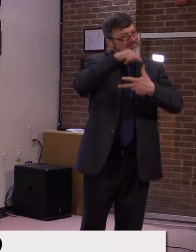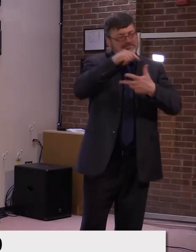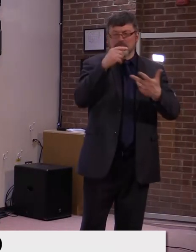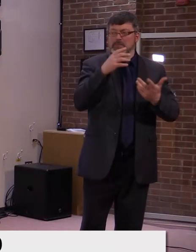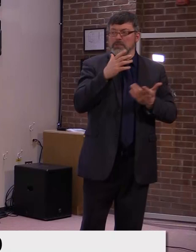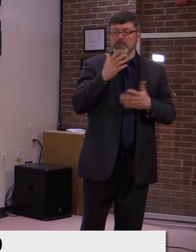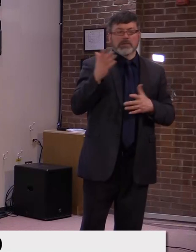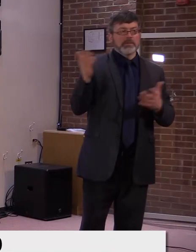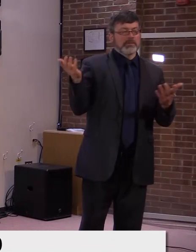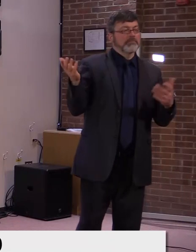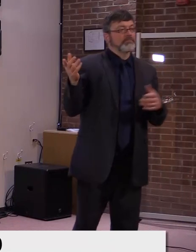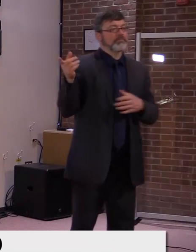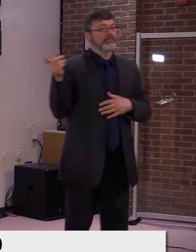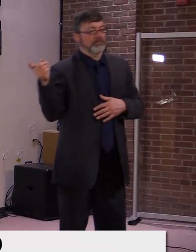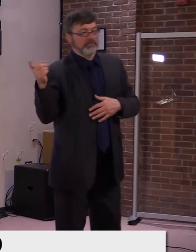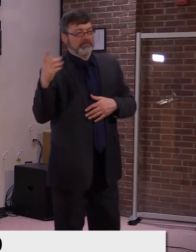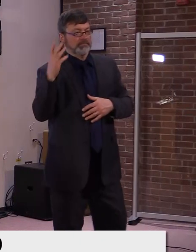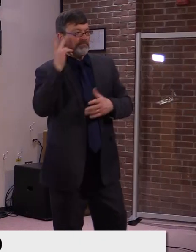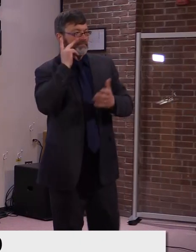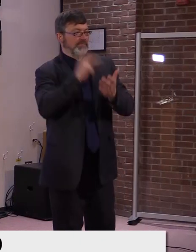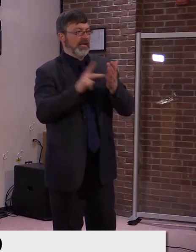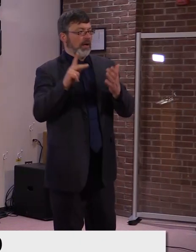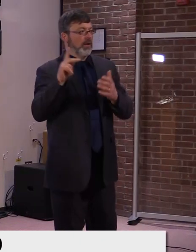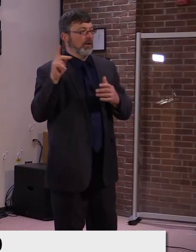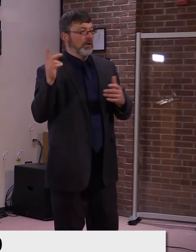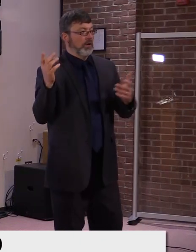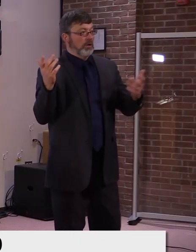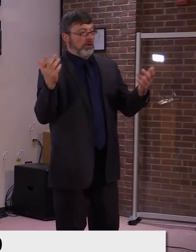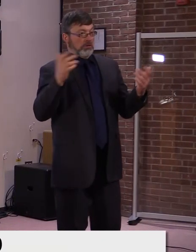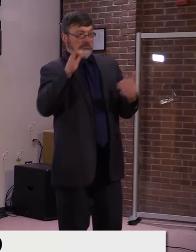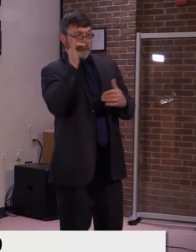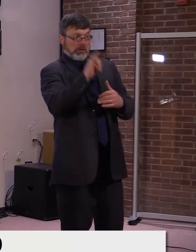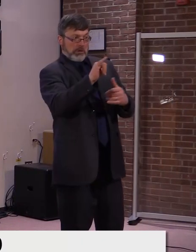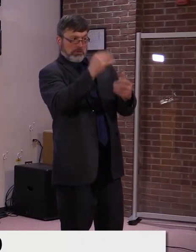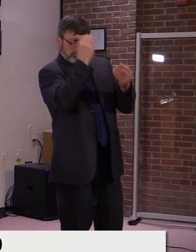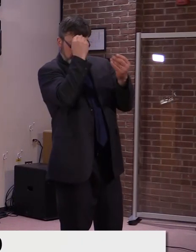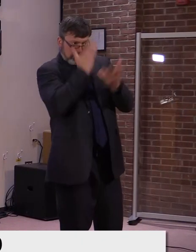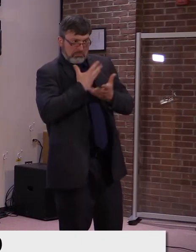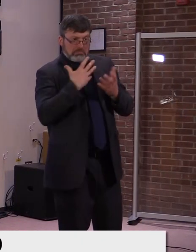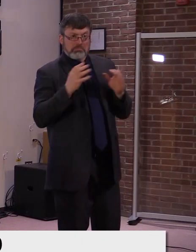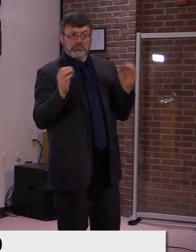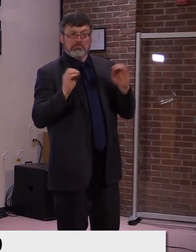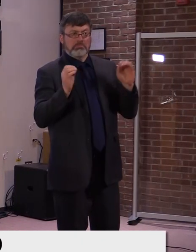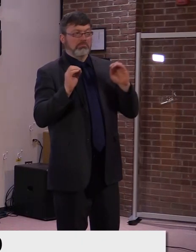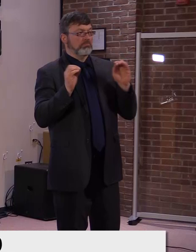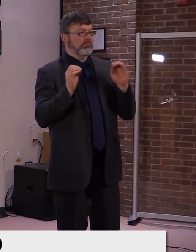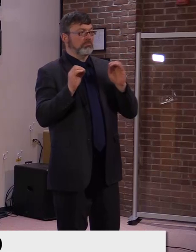Kat, let me track that down. I haven't heard of that situation happening, but let me track that